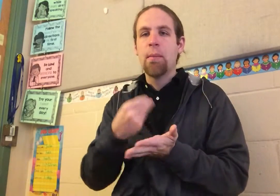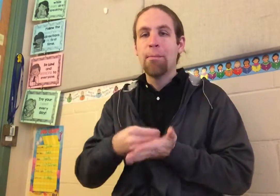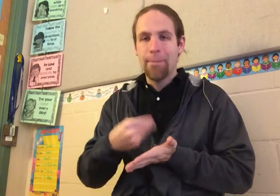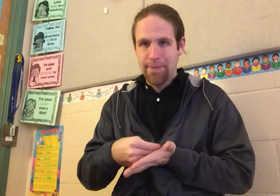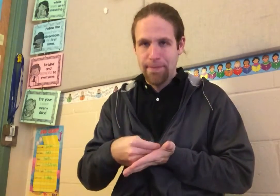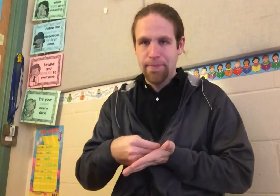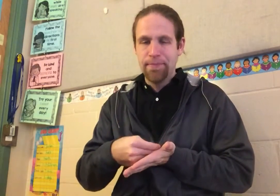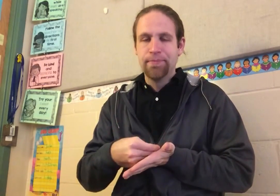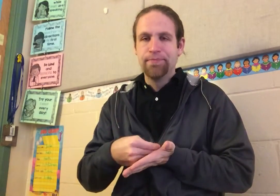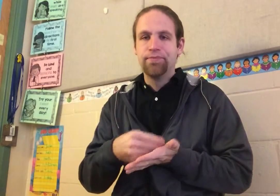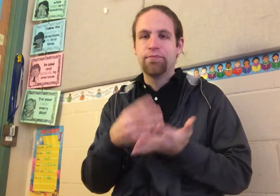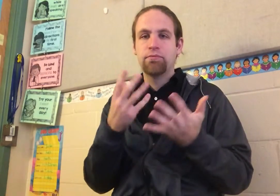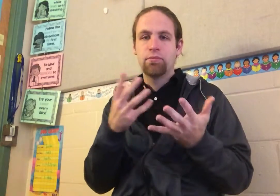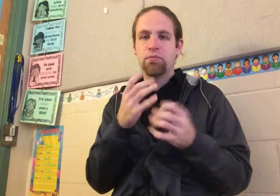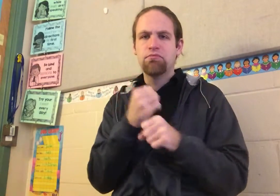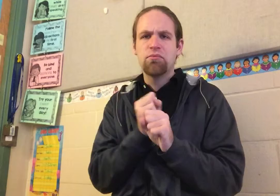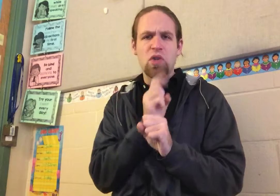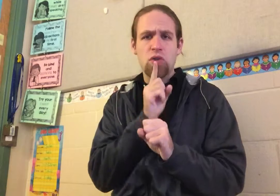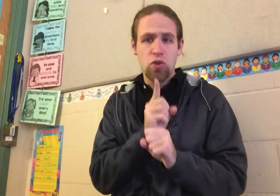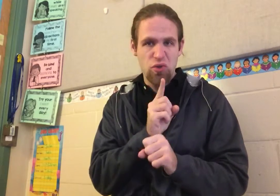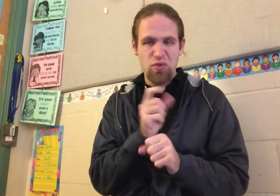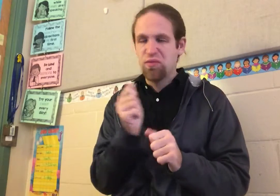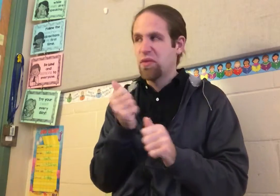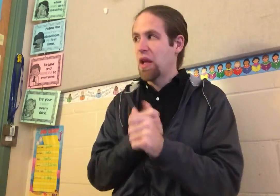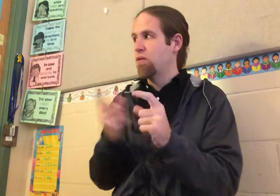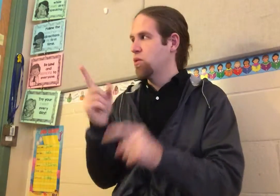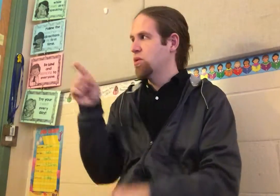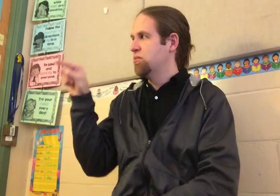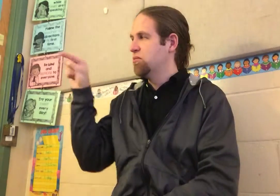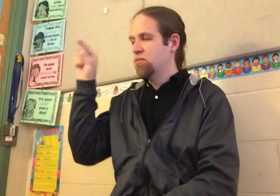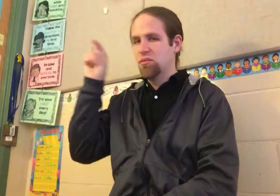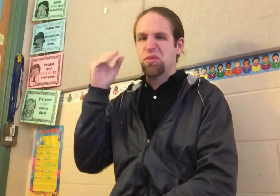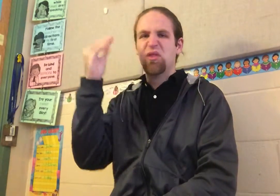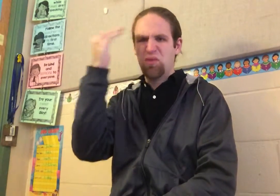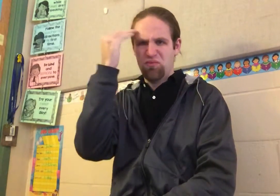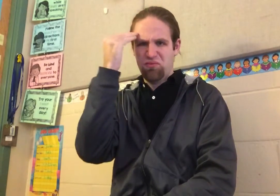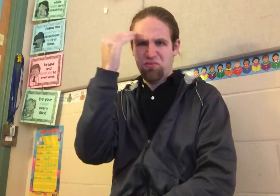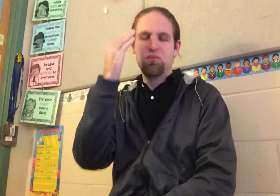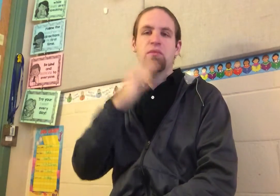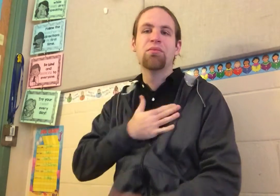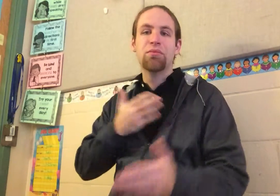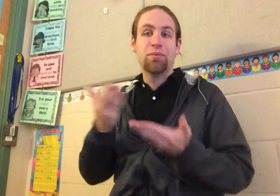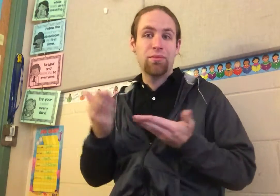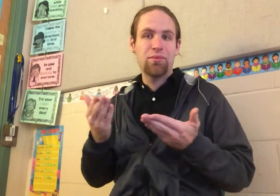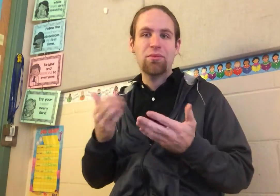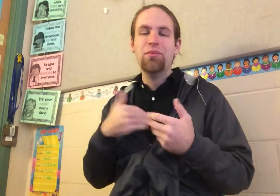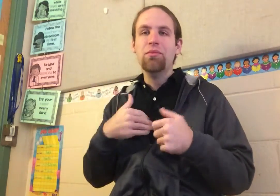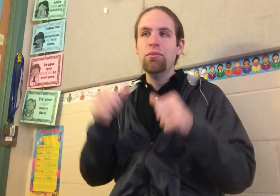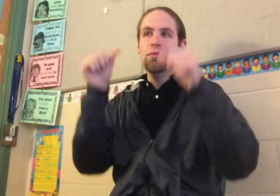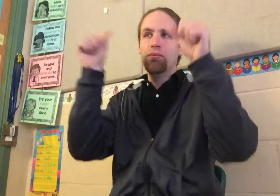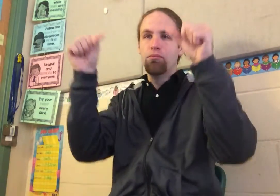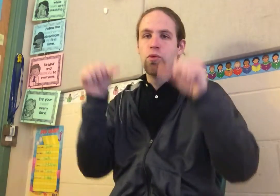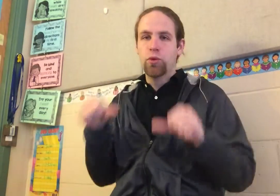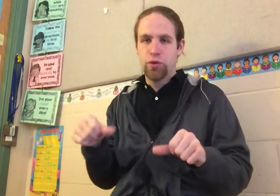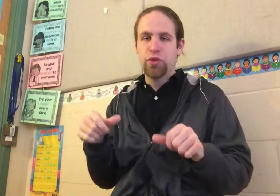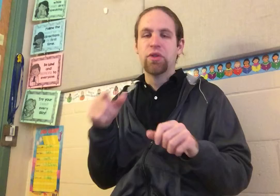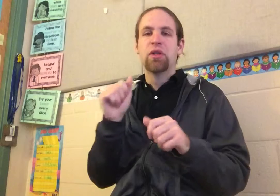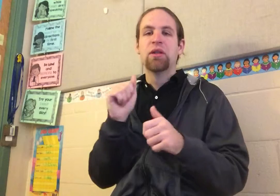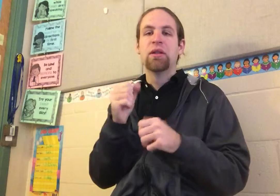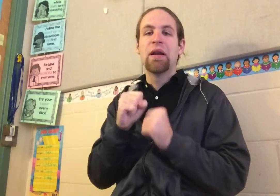sure everybody knew that the service they were providing, so they made posters and ads like the one in the picture.